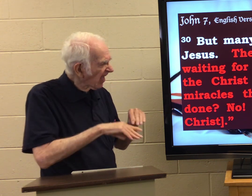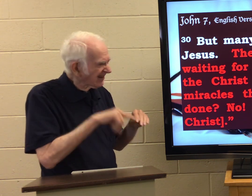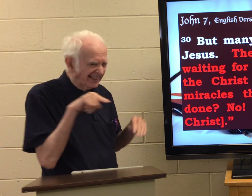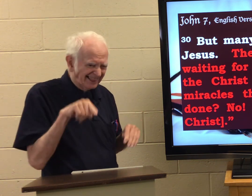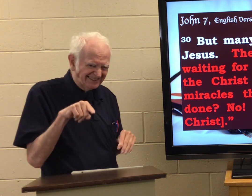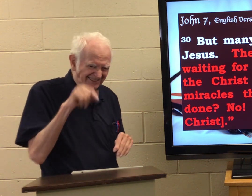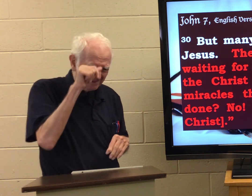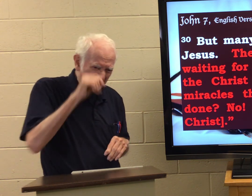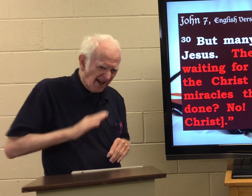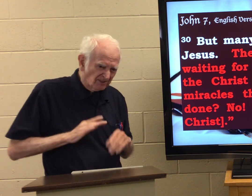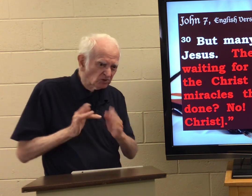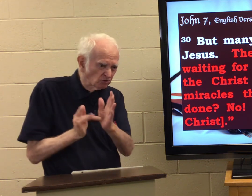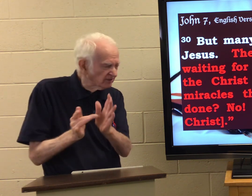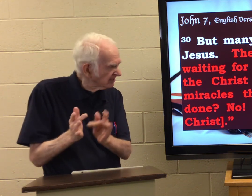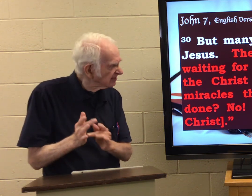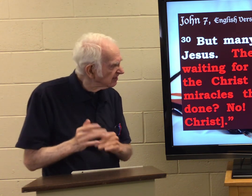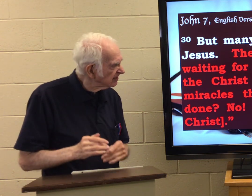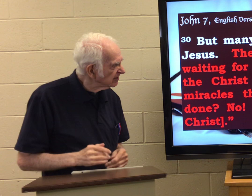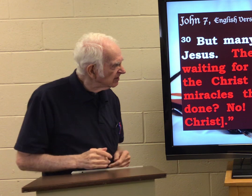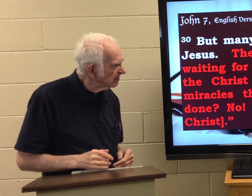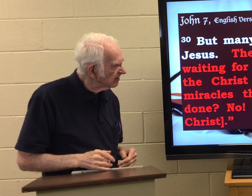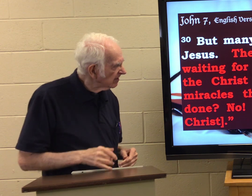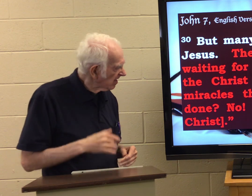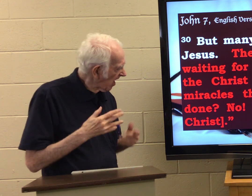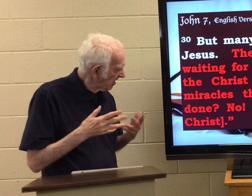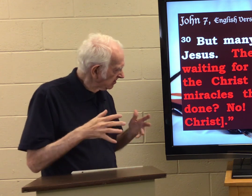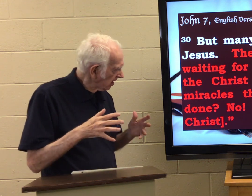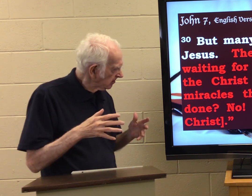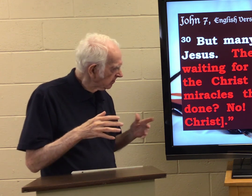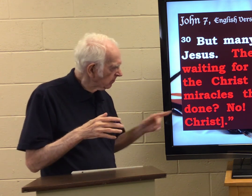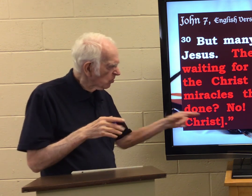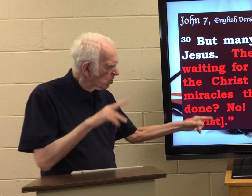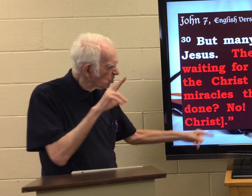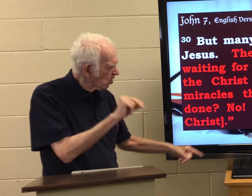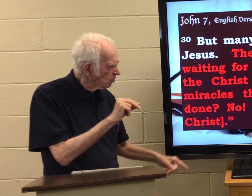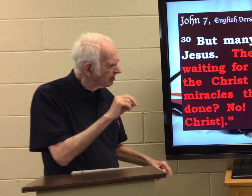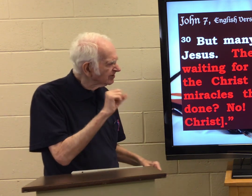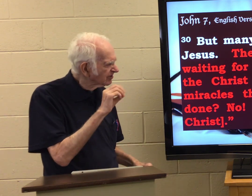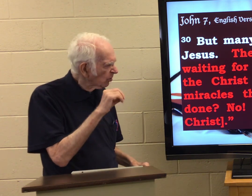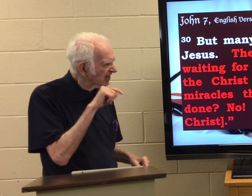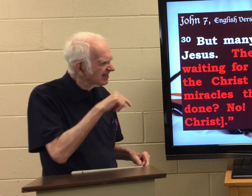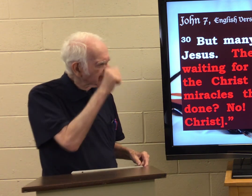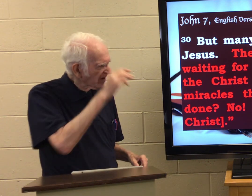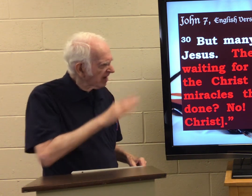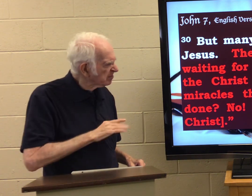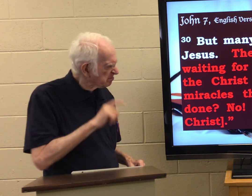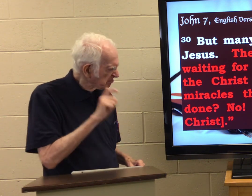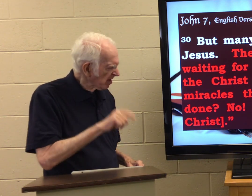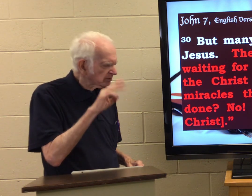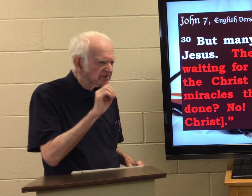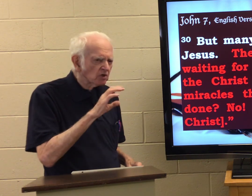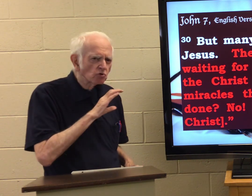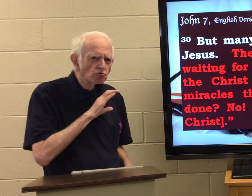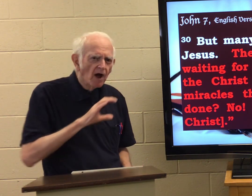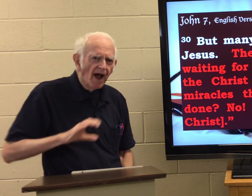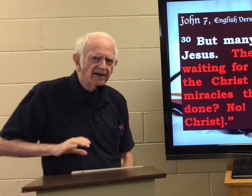than this man, meaning Jesus, has done? No, this man must be the